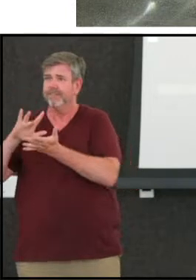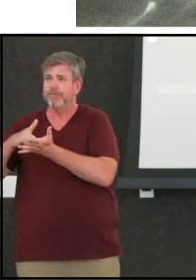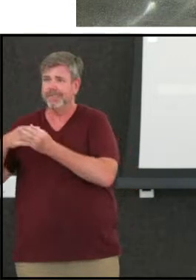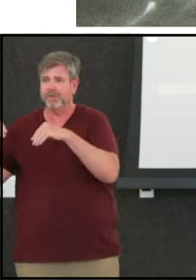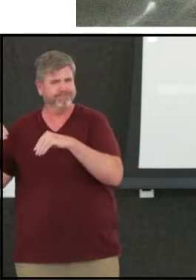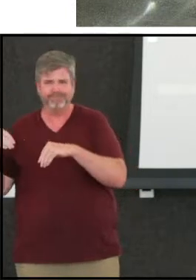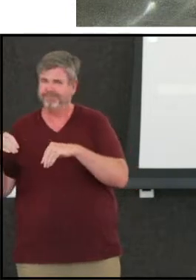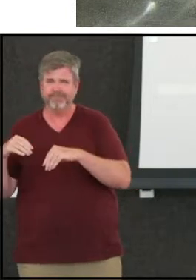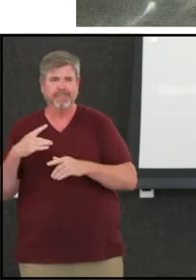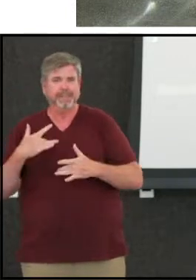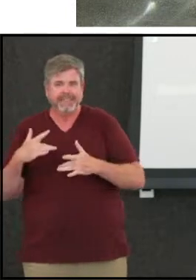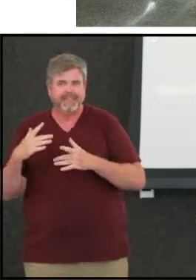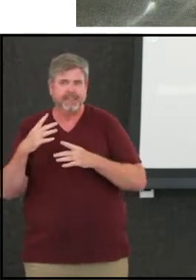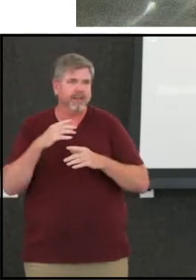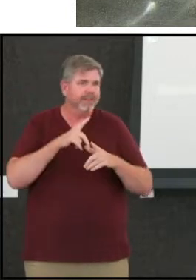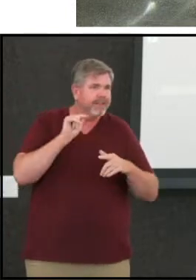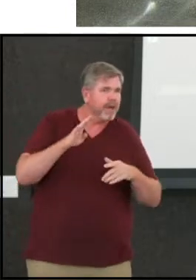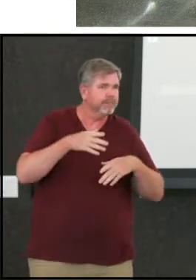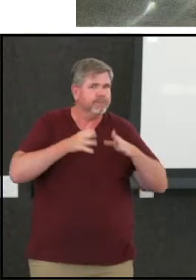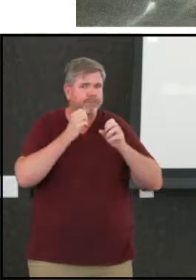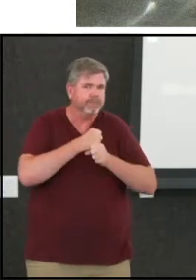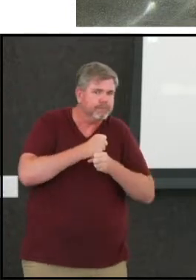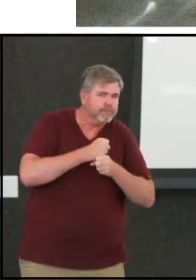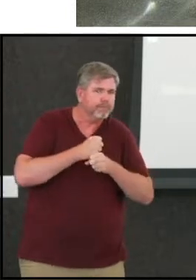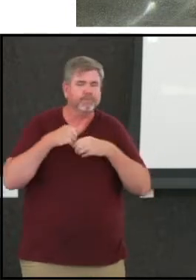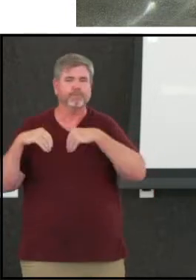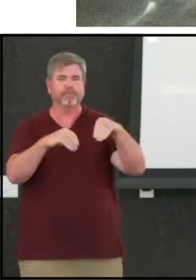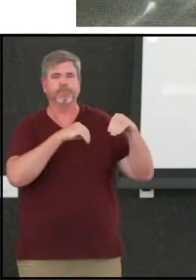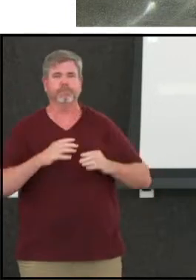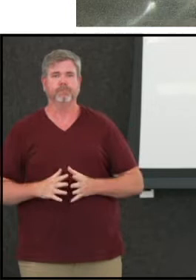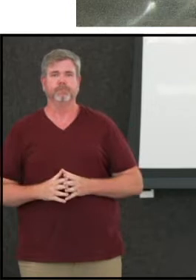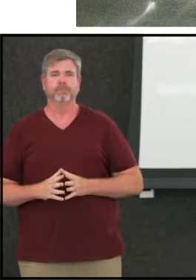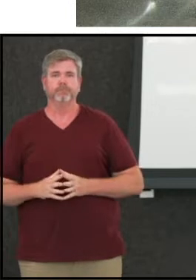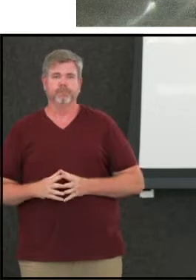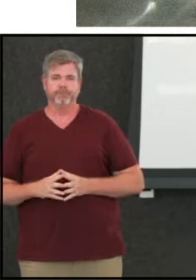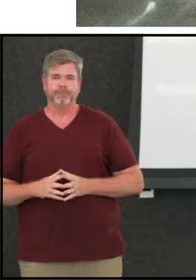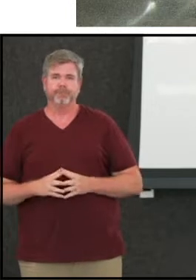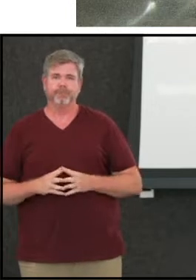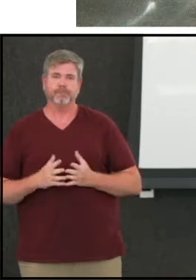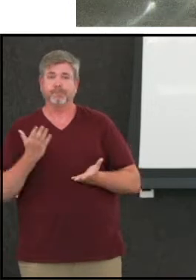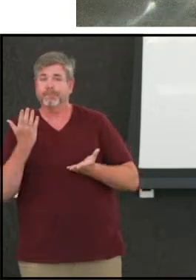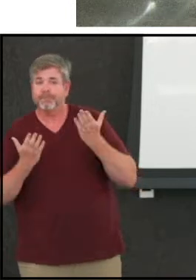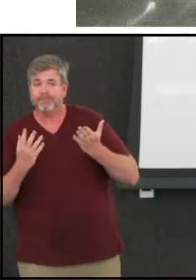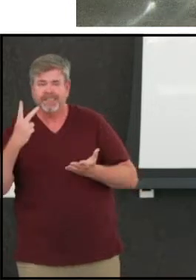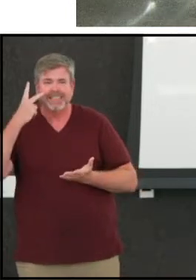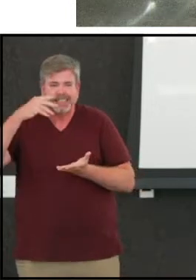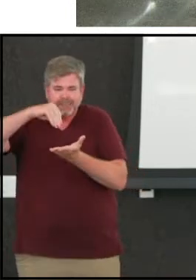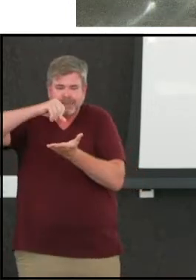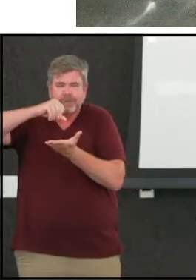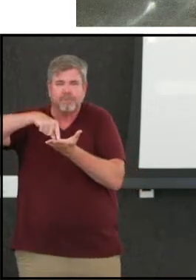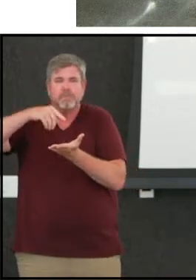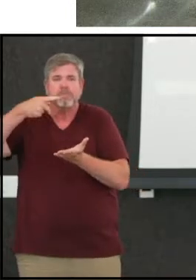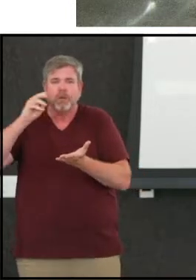As I just said, it could be sold as part of the powder or as a pill, and